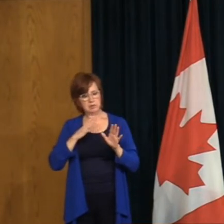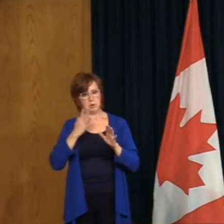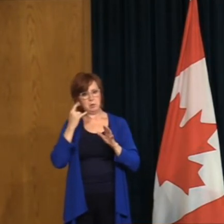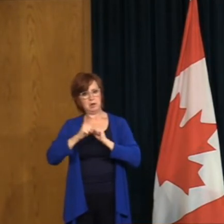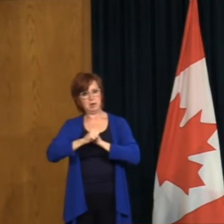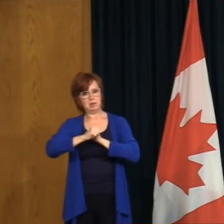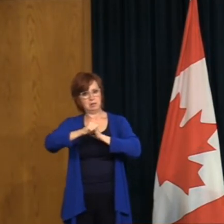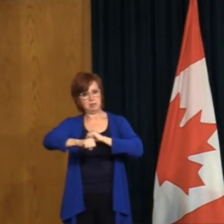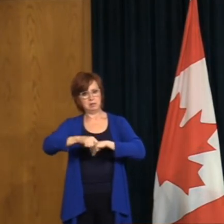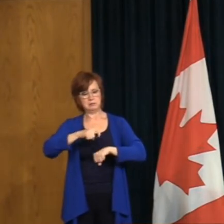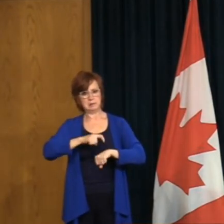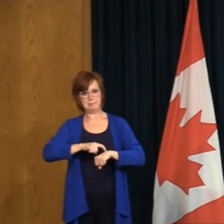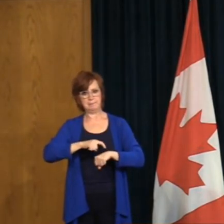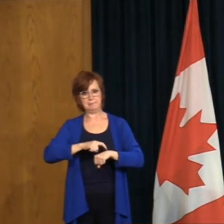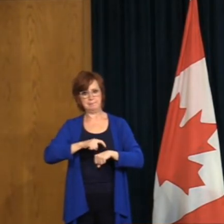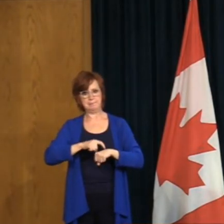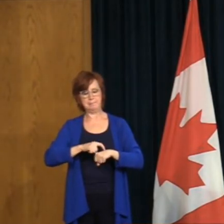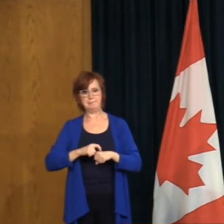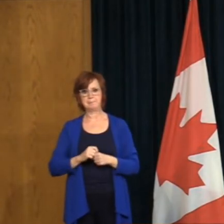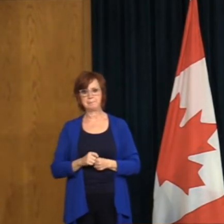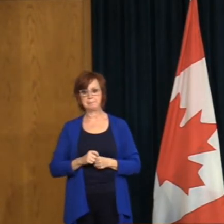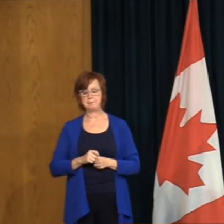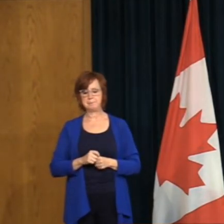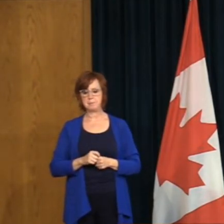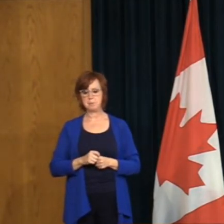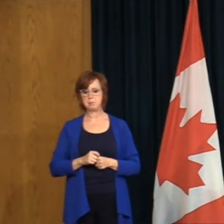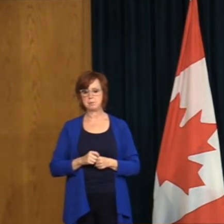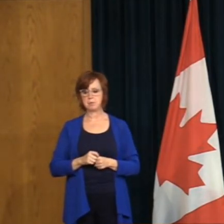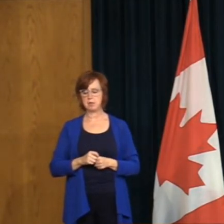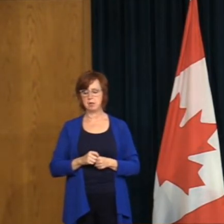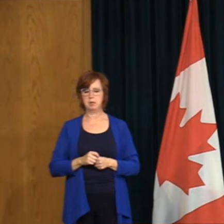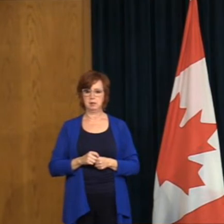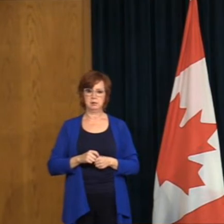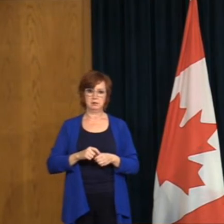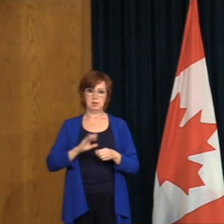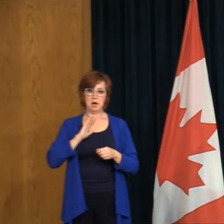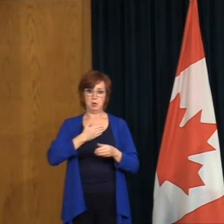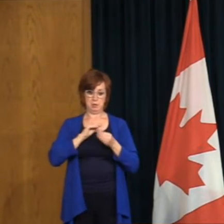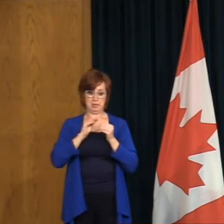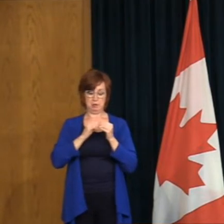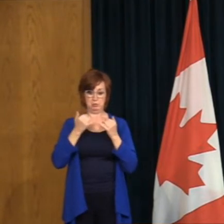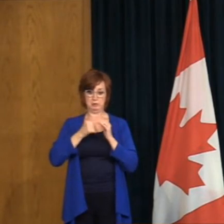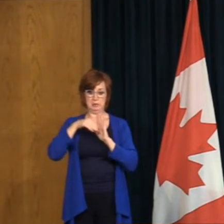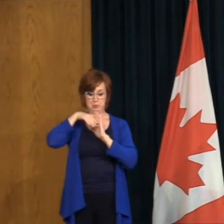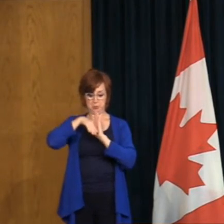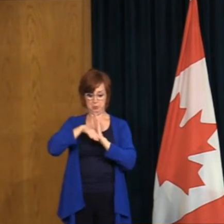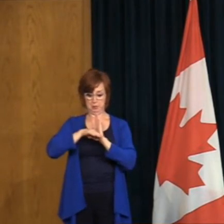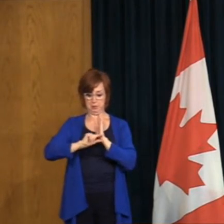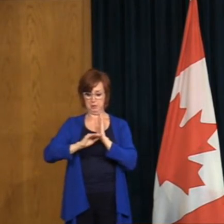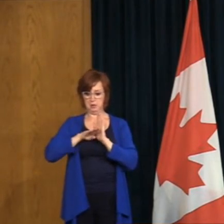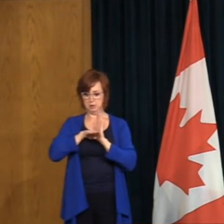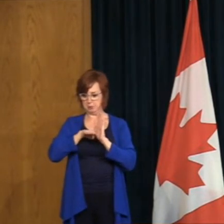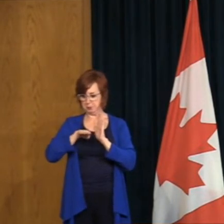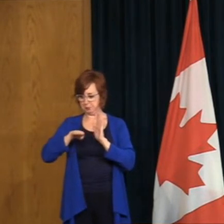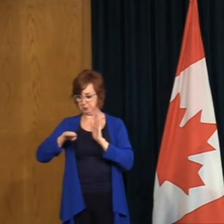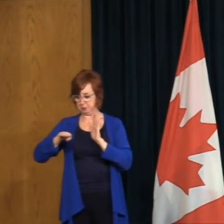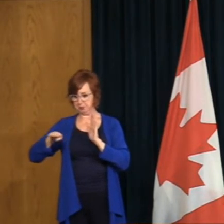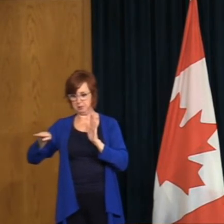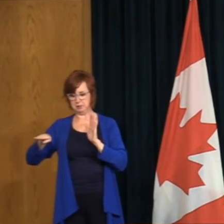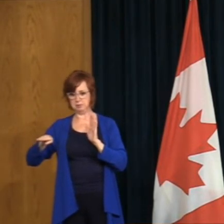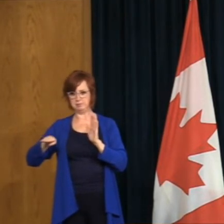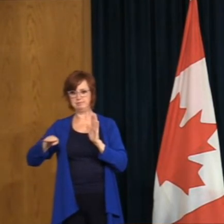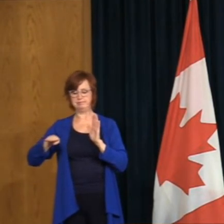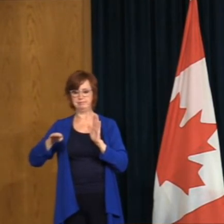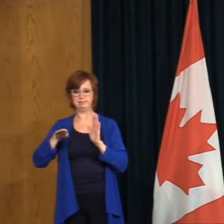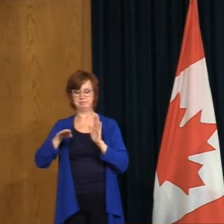will be transmission events, either single, sporadic, or sometimes a cluster that need to be managed, and people need to feel